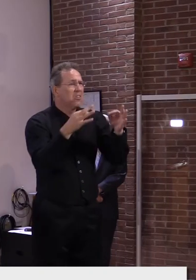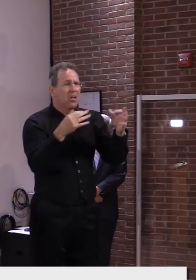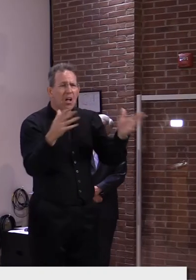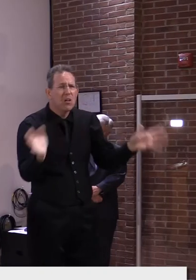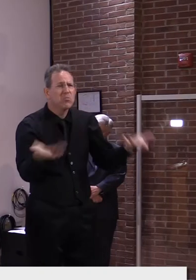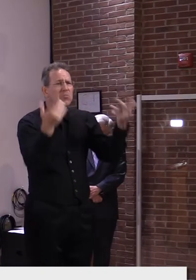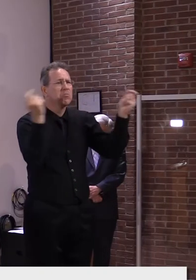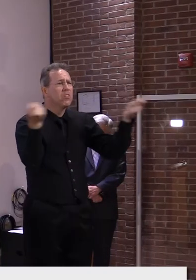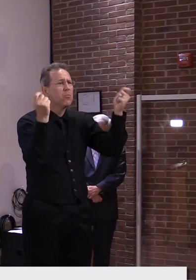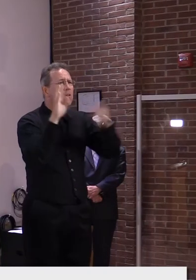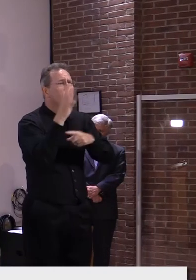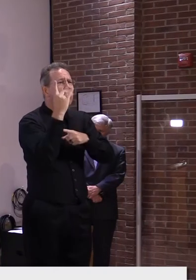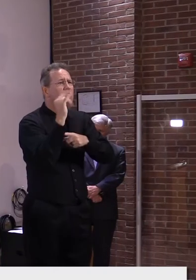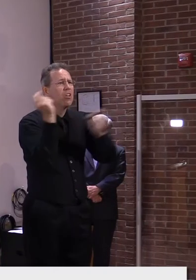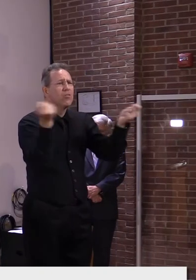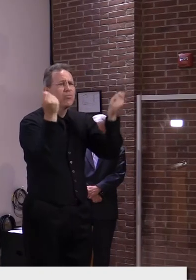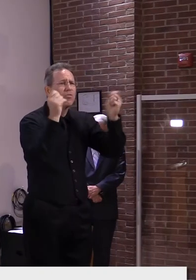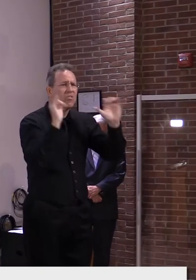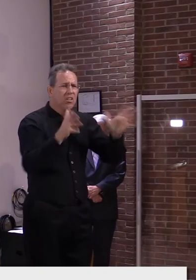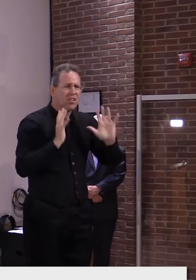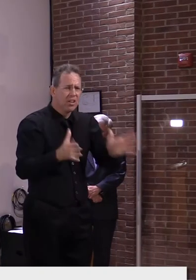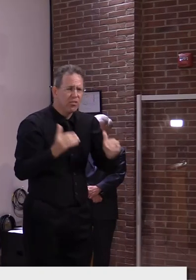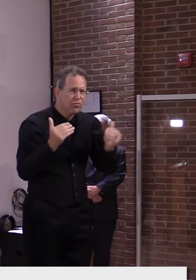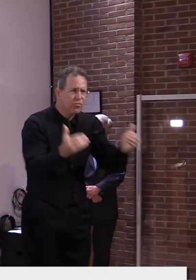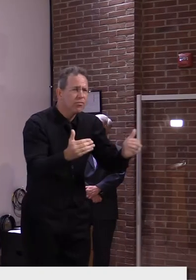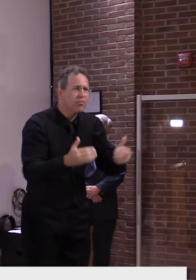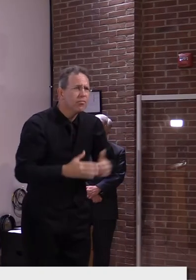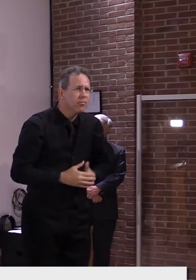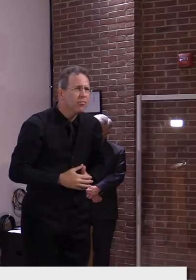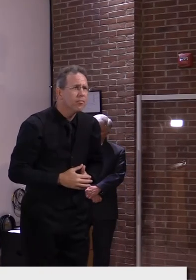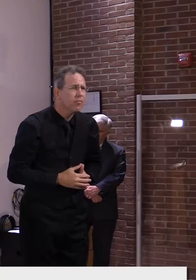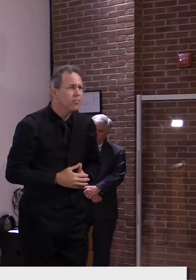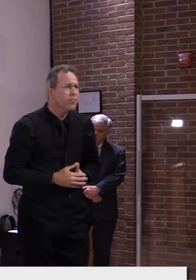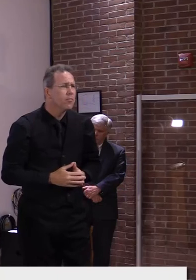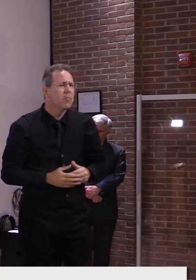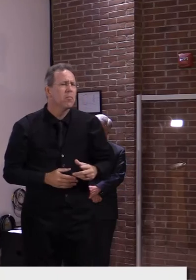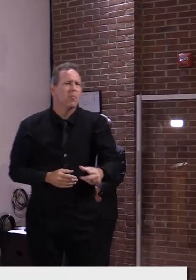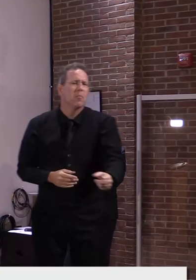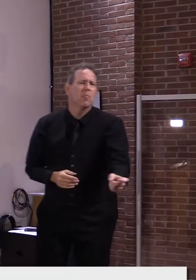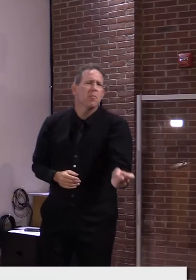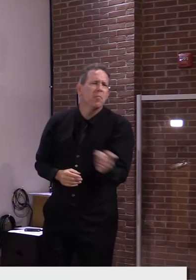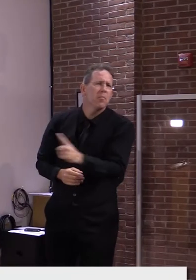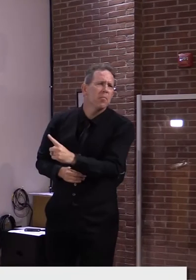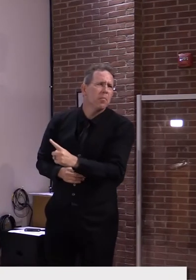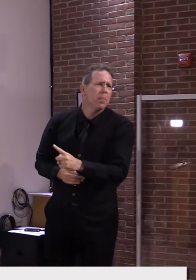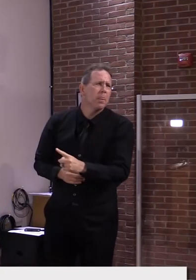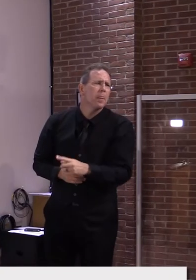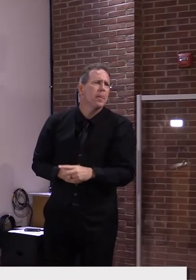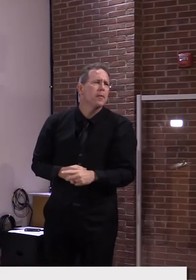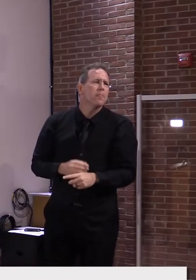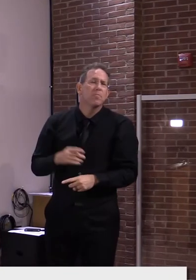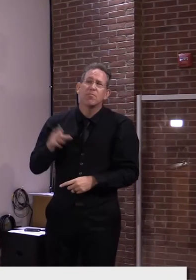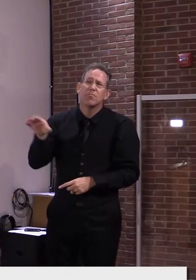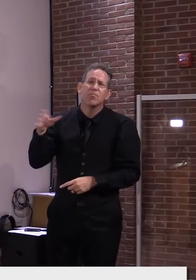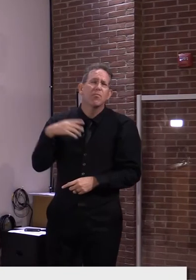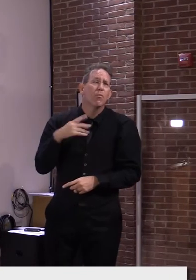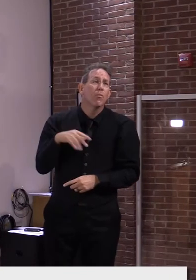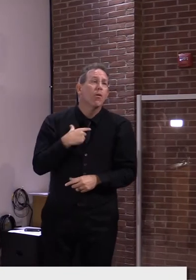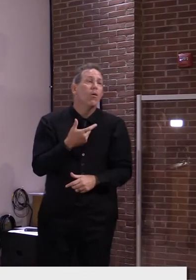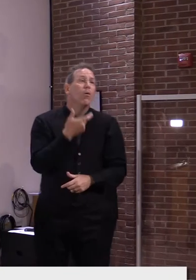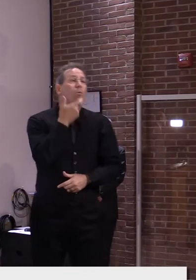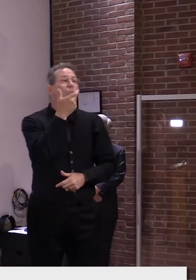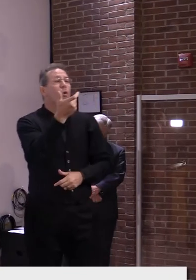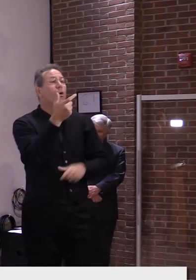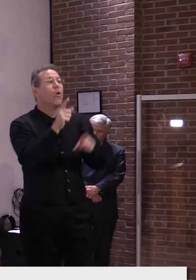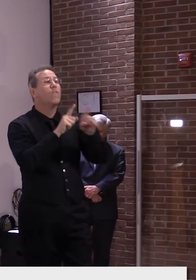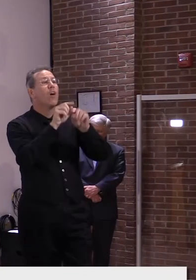And just talk a little bit, what's the explanation? I understand maybe watching fireworks, but what about standing in a tight crowd with a lot of kids who are